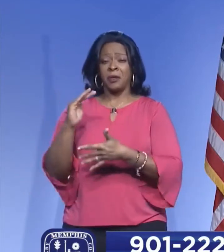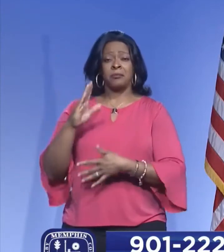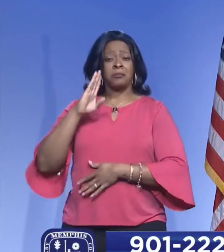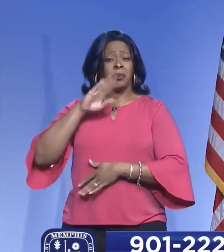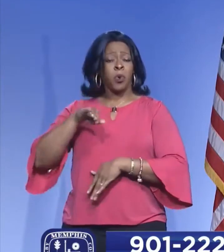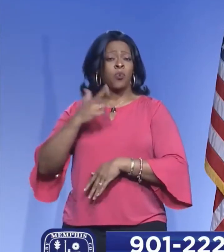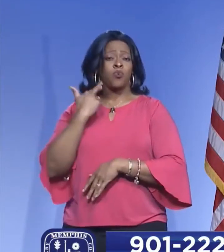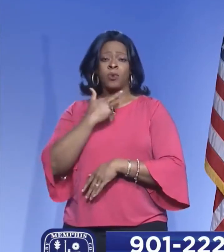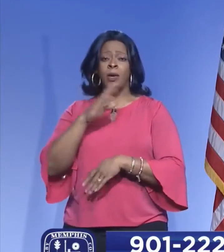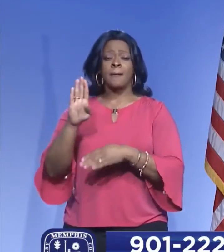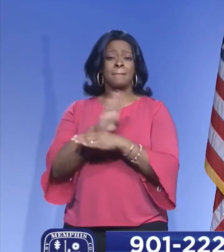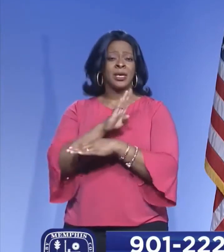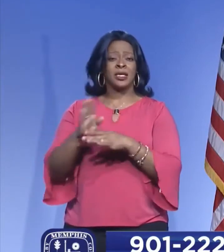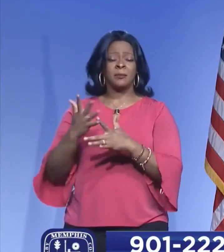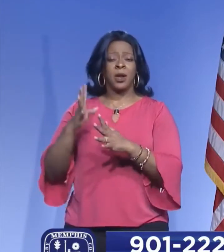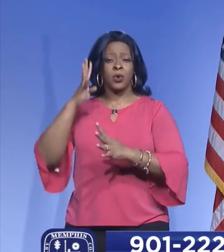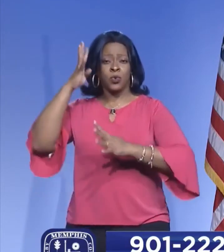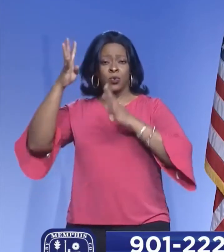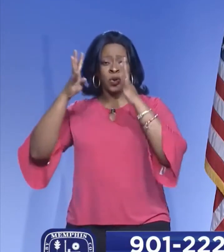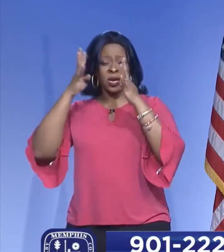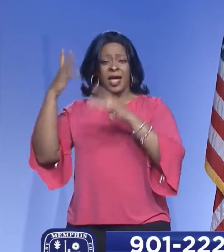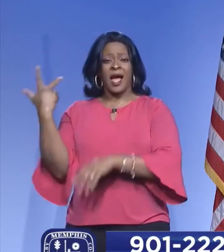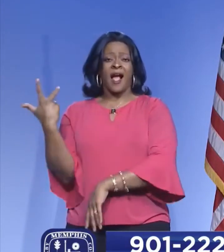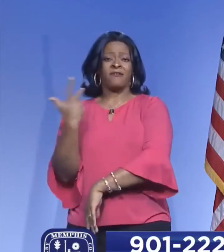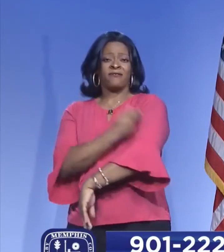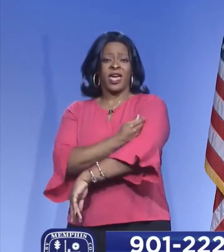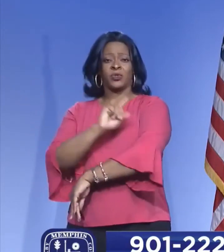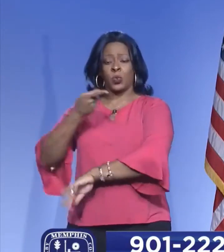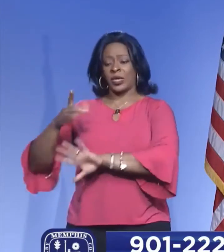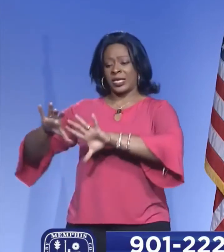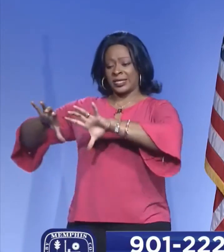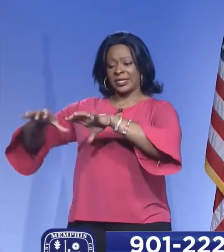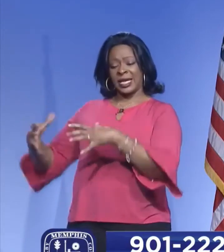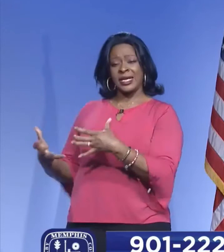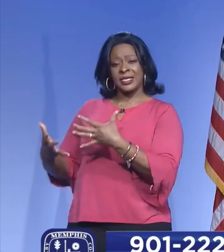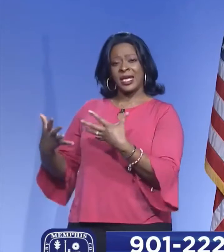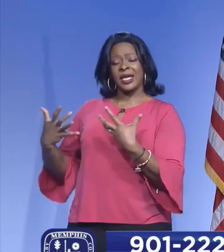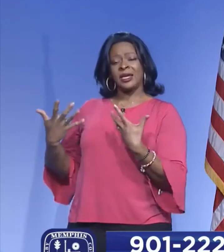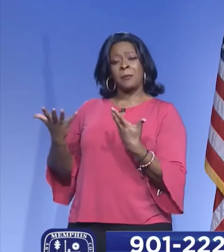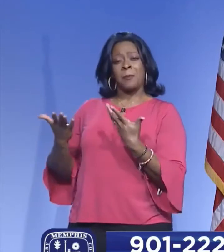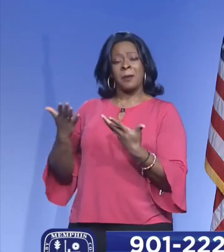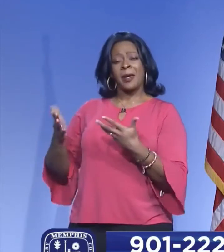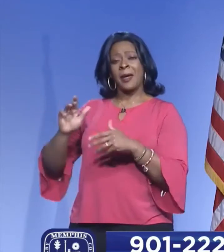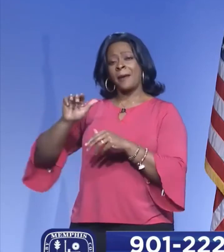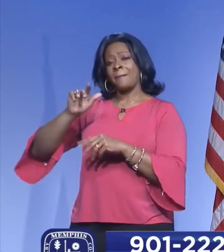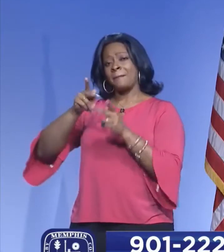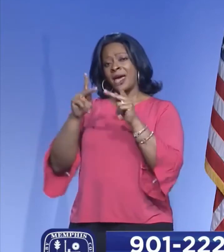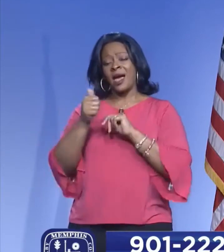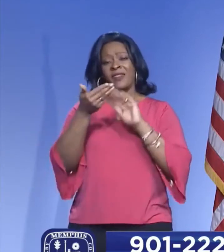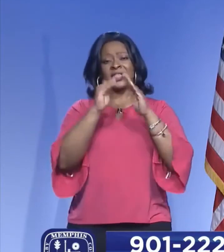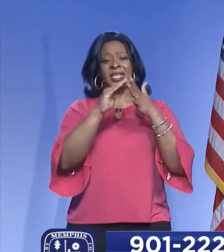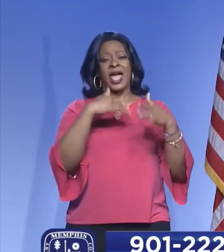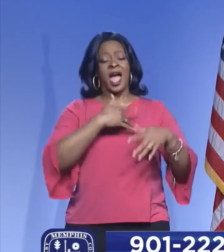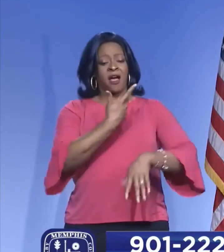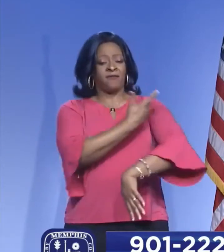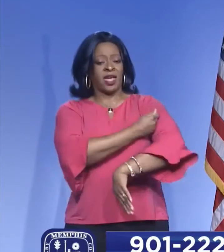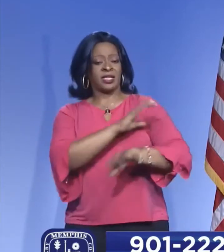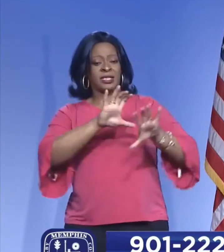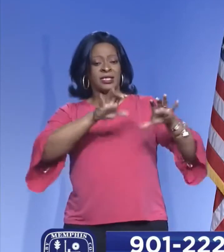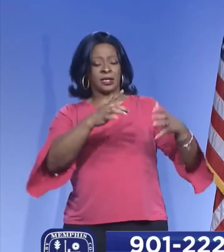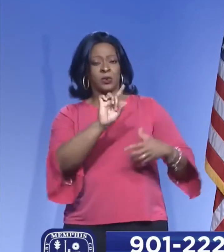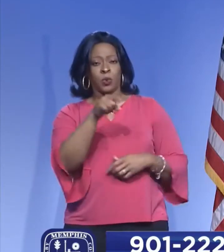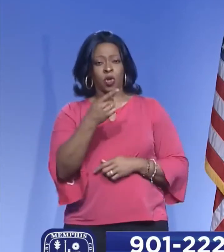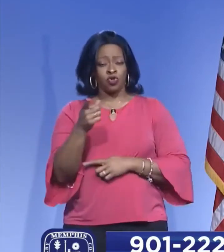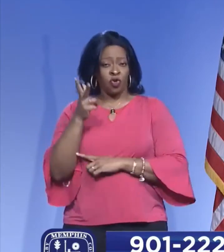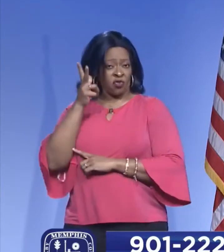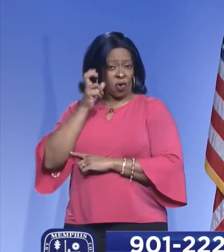who are creating vaccinated only sections? I saw some reports of just places in other cities doing this, and I was wondering if you've